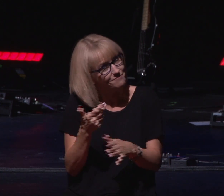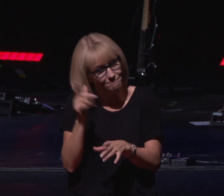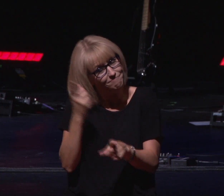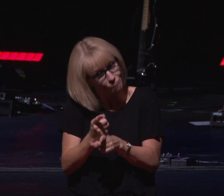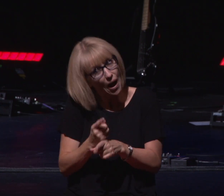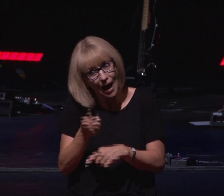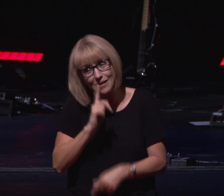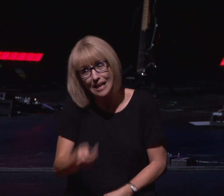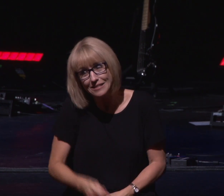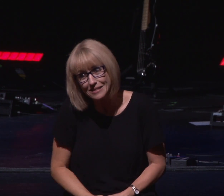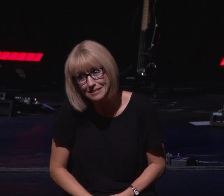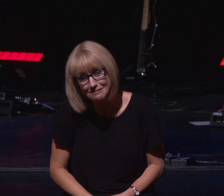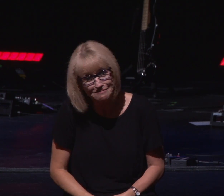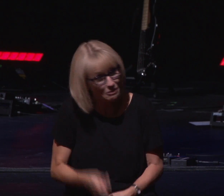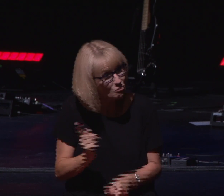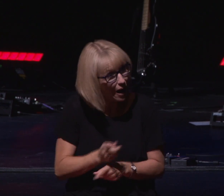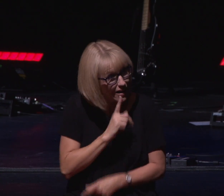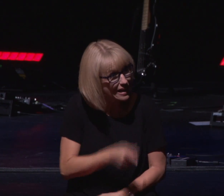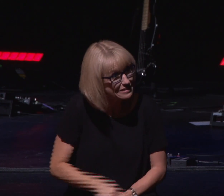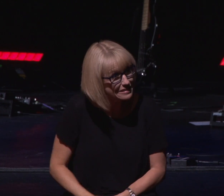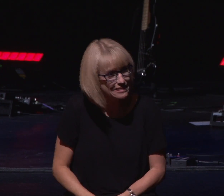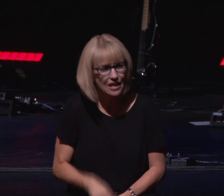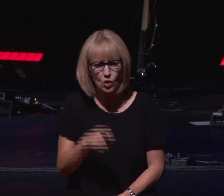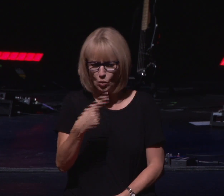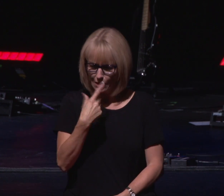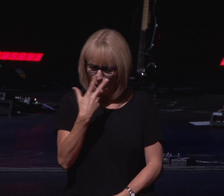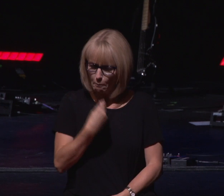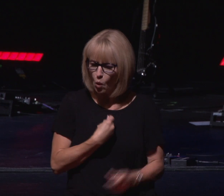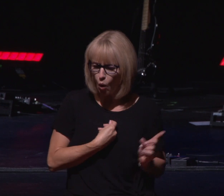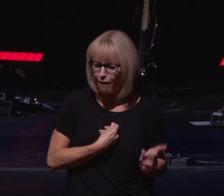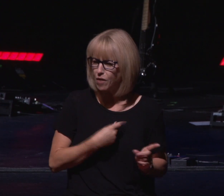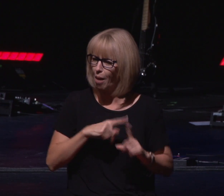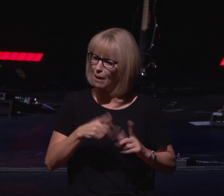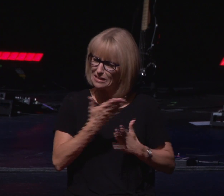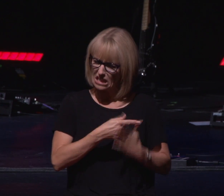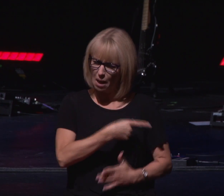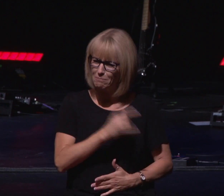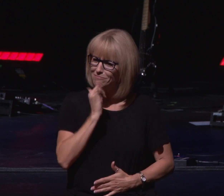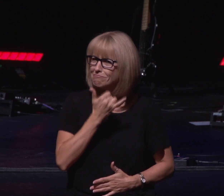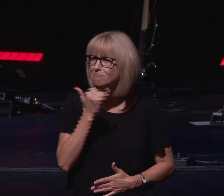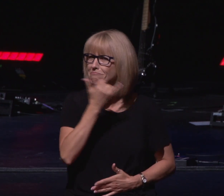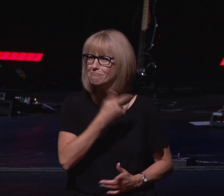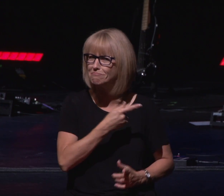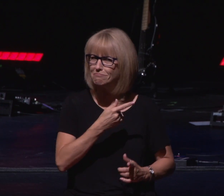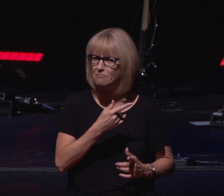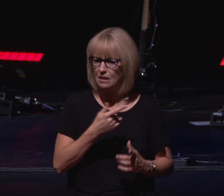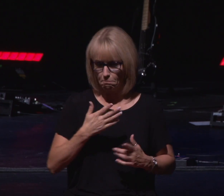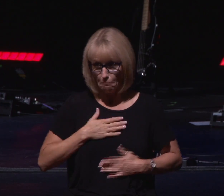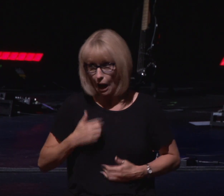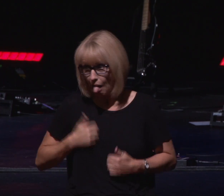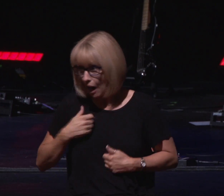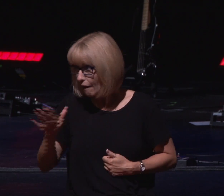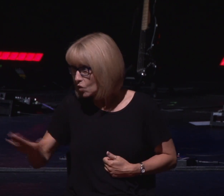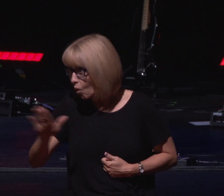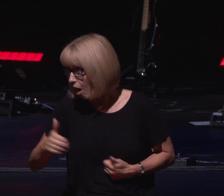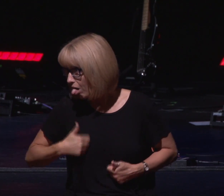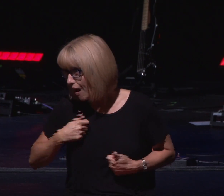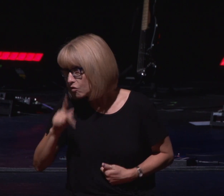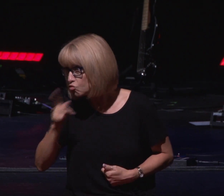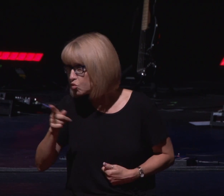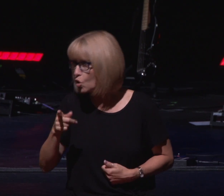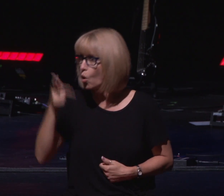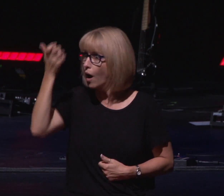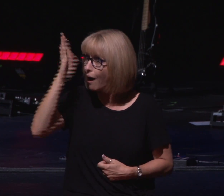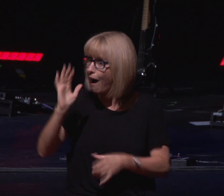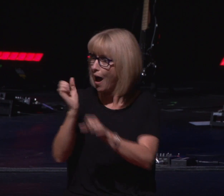hard for us to understand that because here's the beauty of this individual, but here's the flaws. It's true in your life that God has created